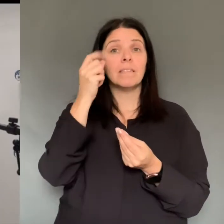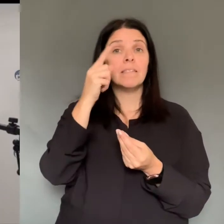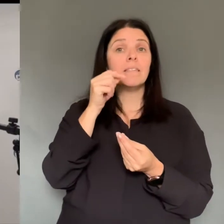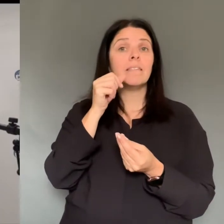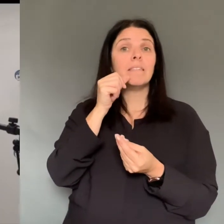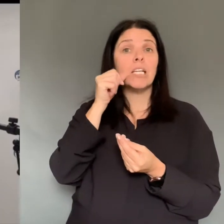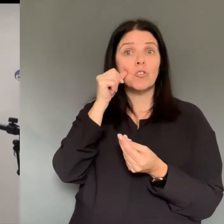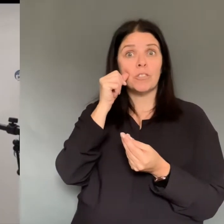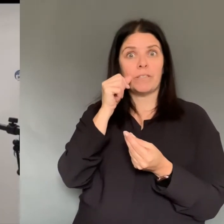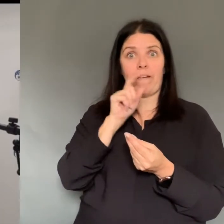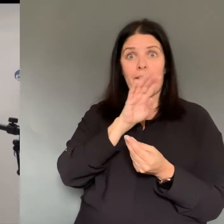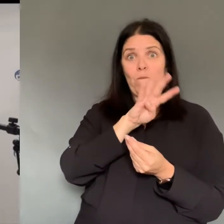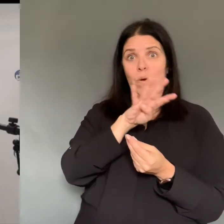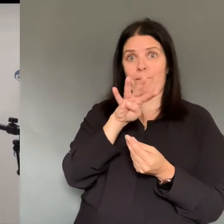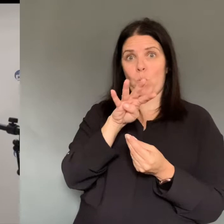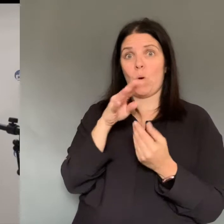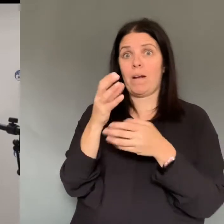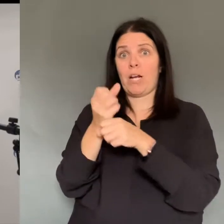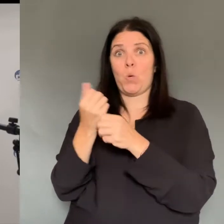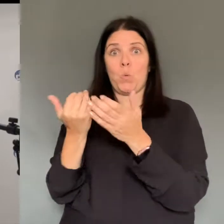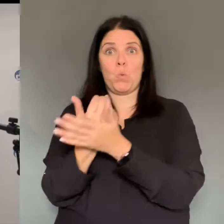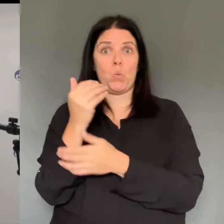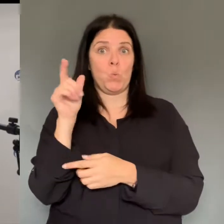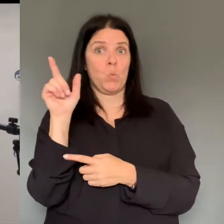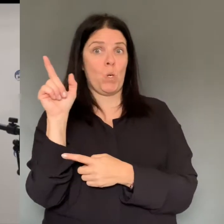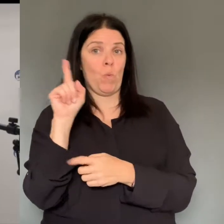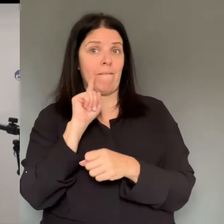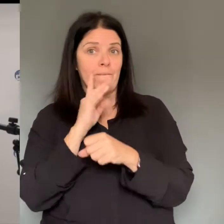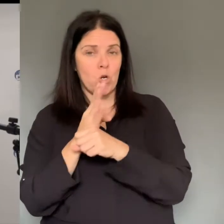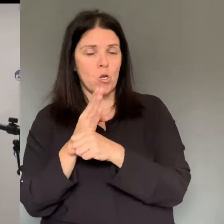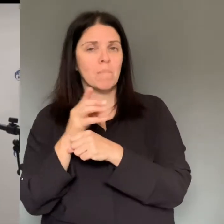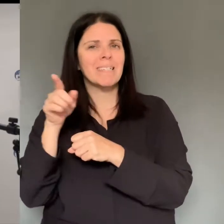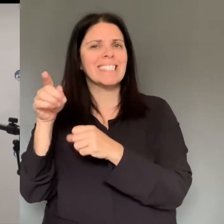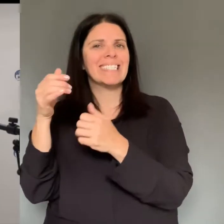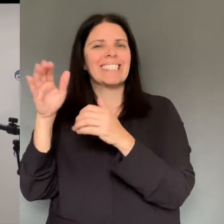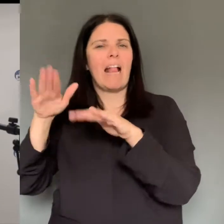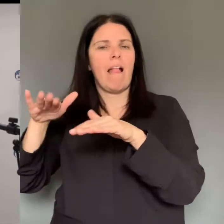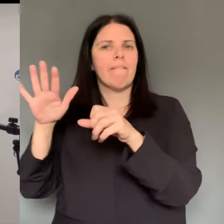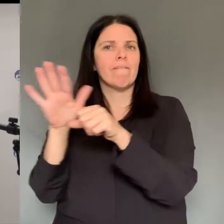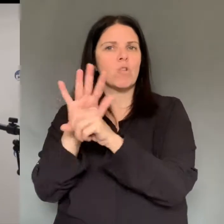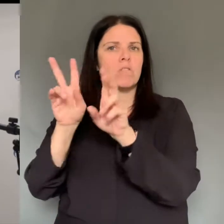65. We're still waiting to analyze the additional details on some of these new cases.